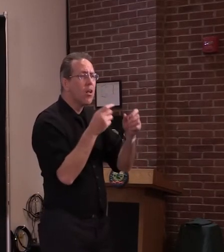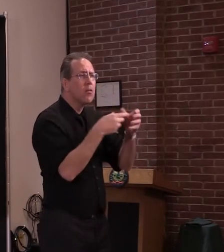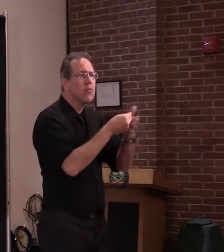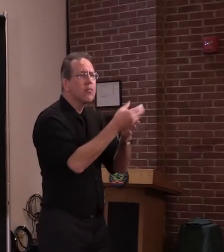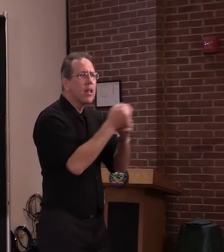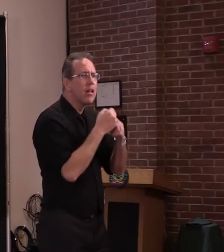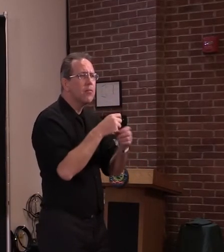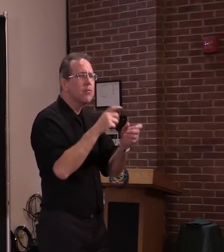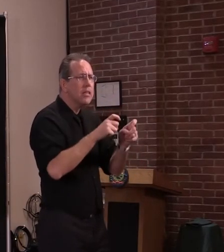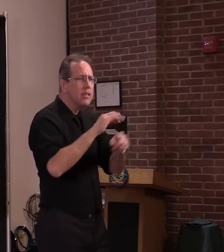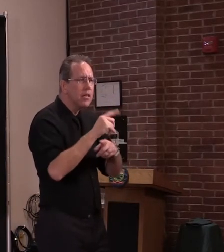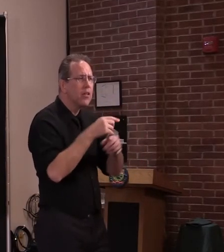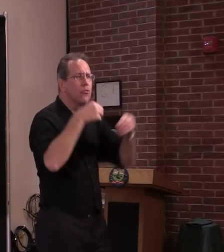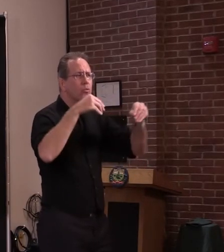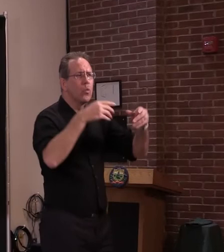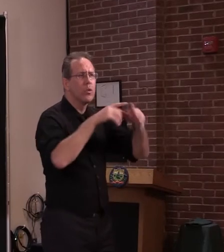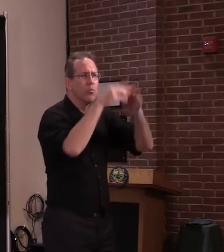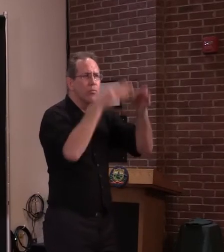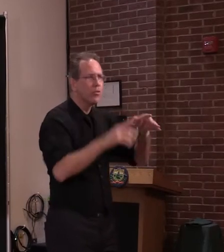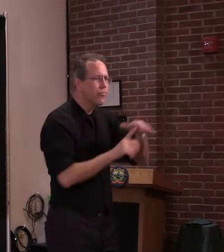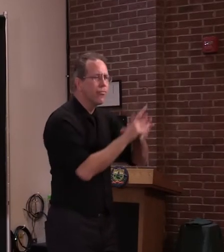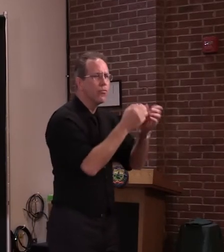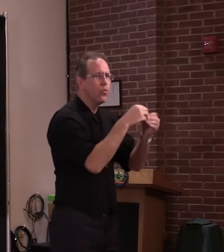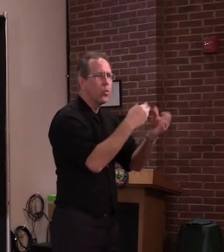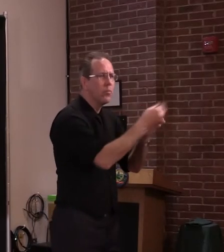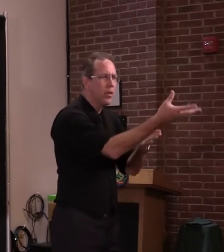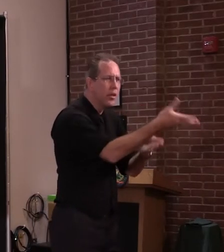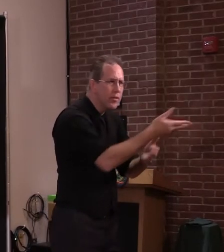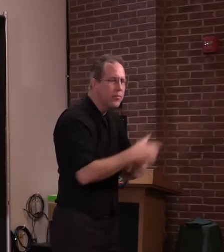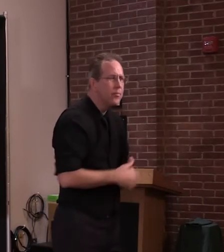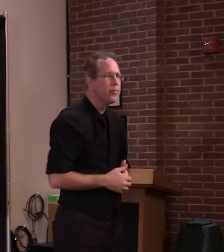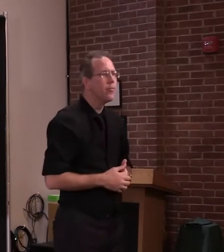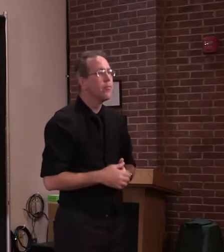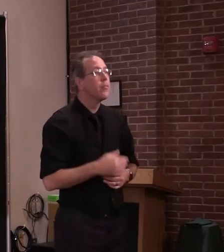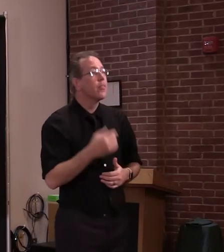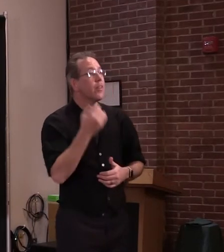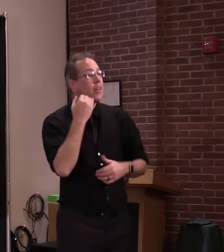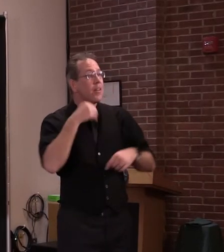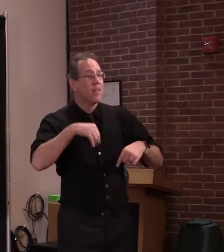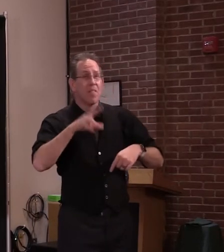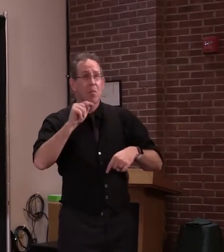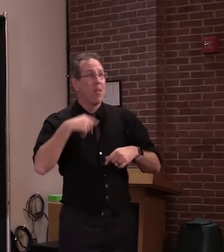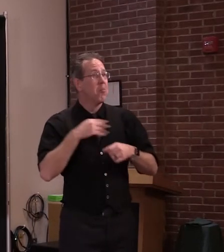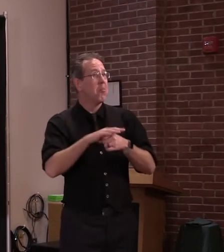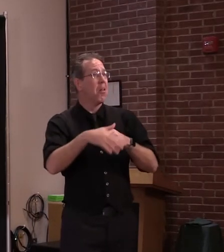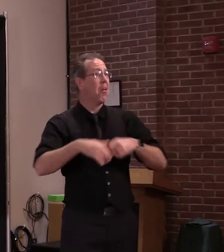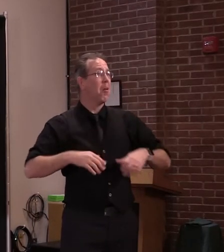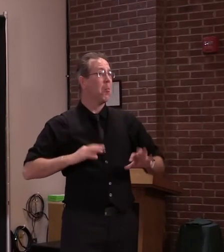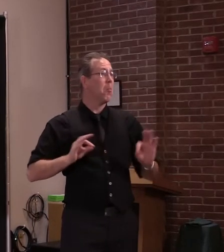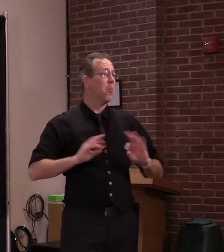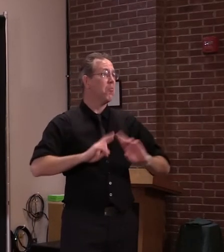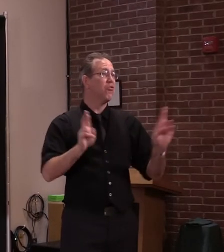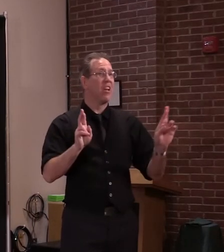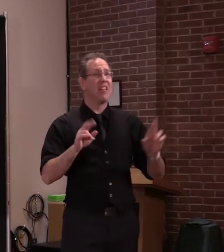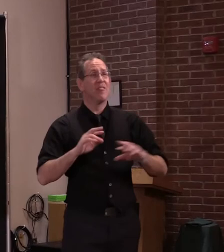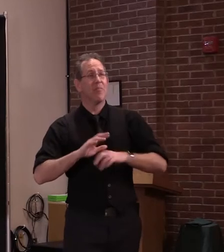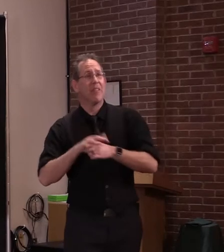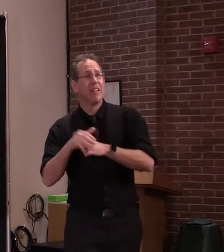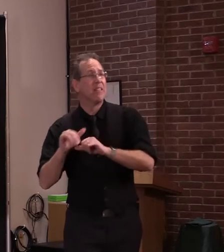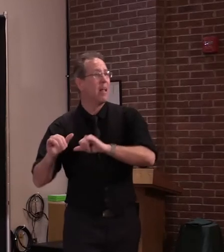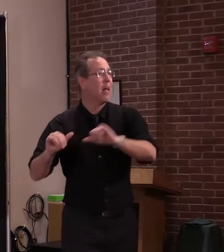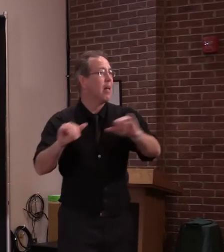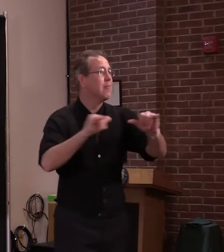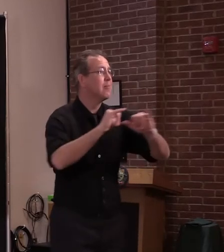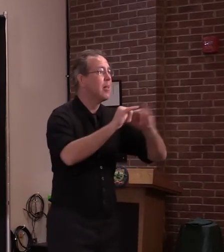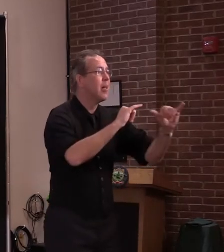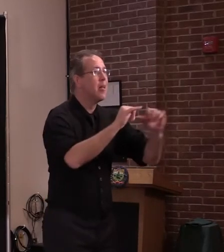at this point in time. Vermont is subject to the same supply chain issues that we're experiencing nationally. We